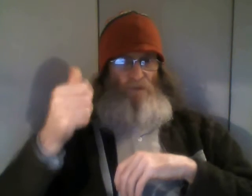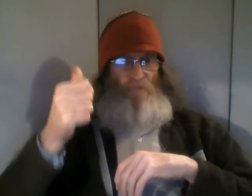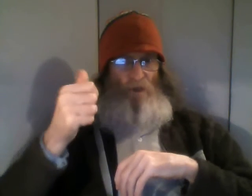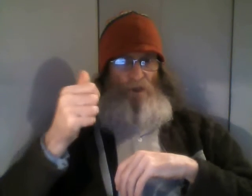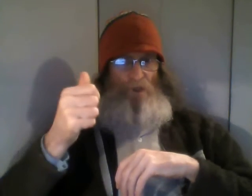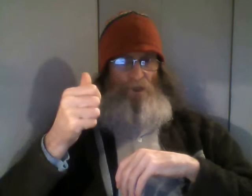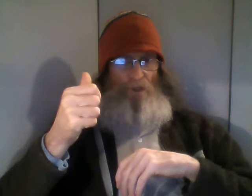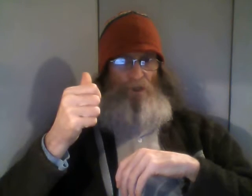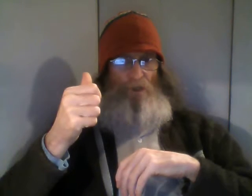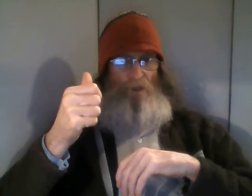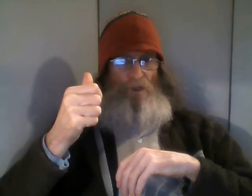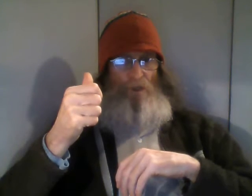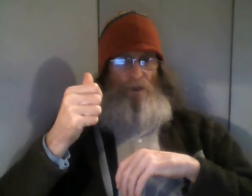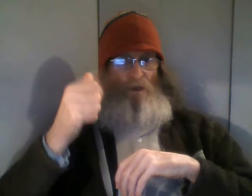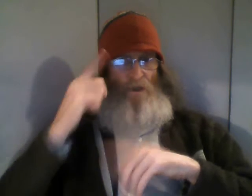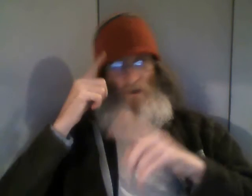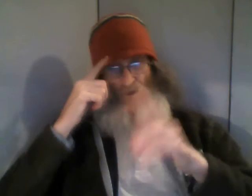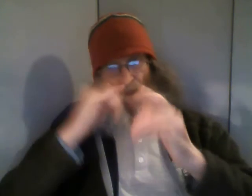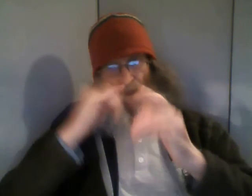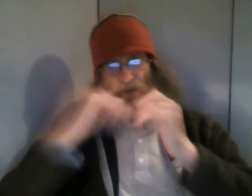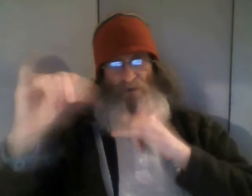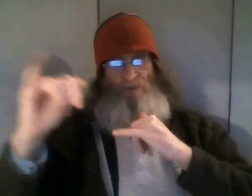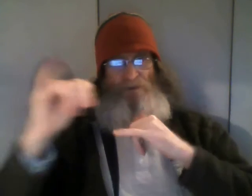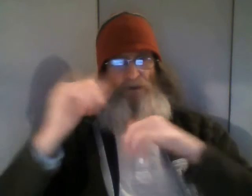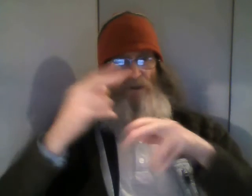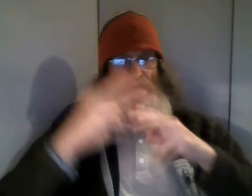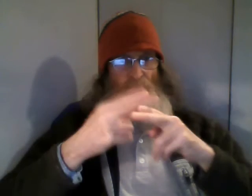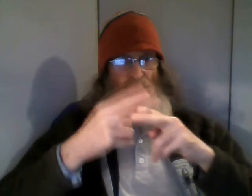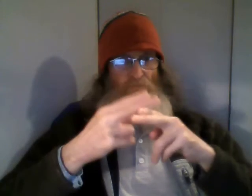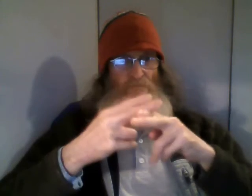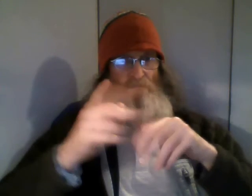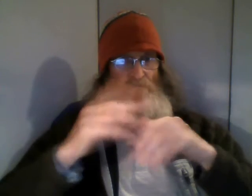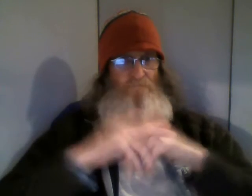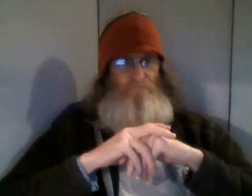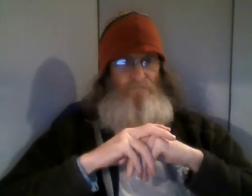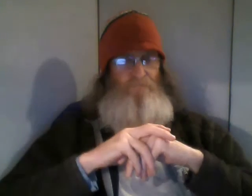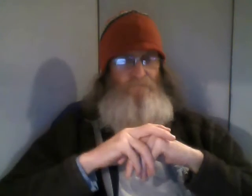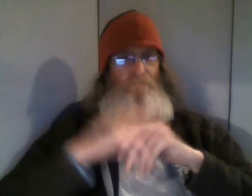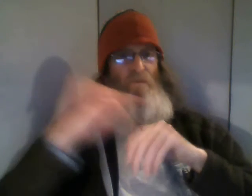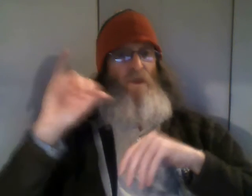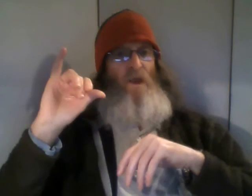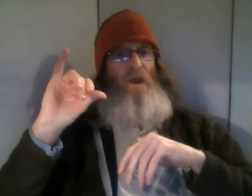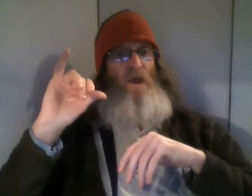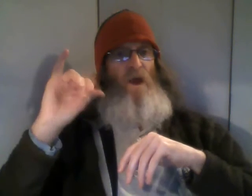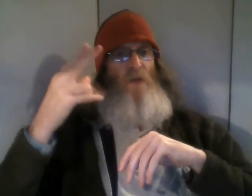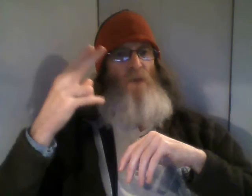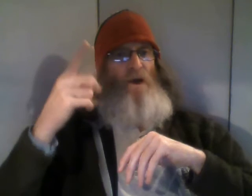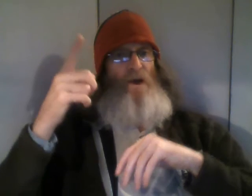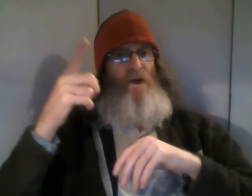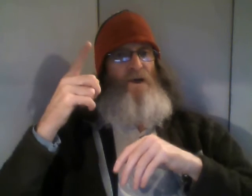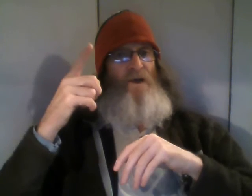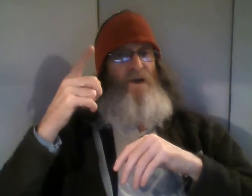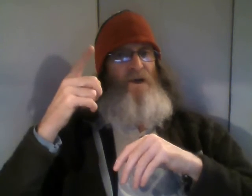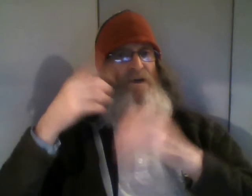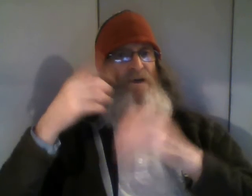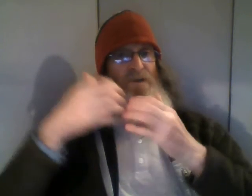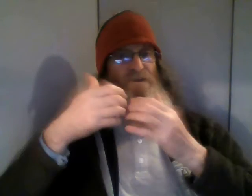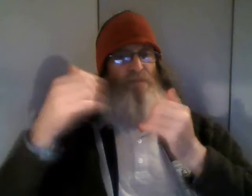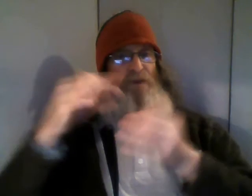Oh, hey, Sergio, come on, slide back. Thank you, Lizzie. Okay, let me just get that guy's fault.